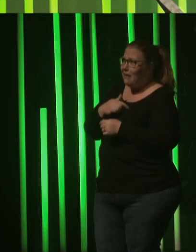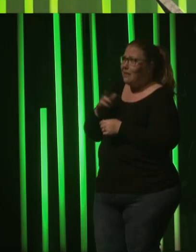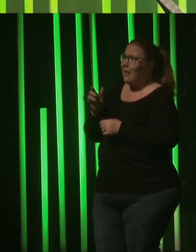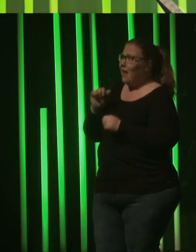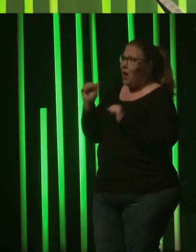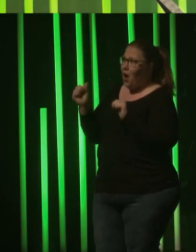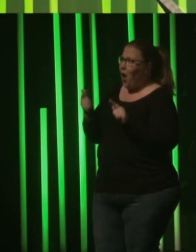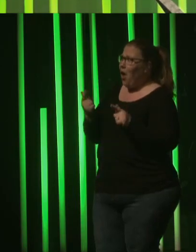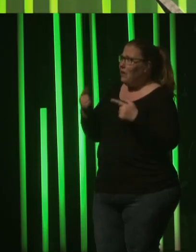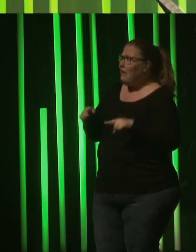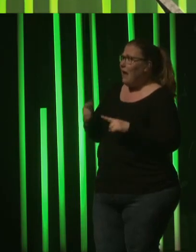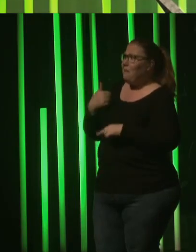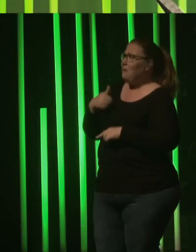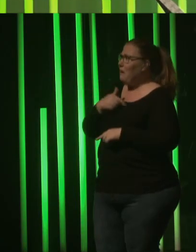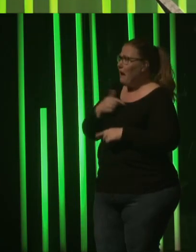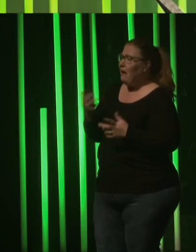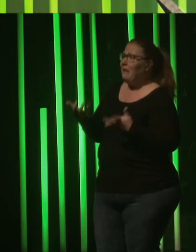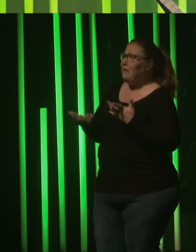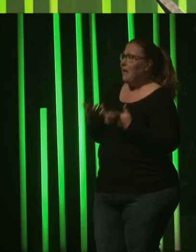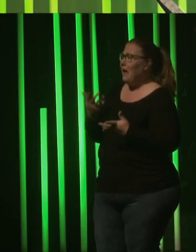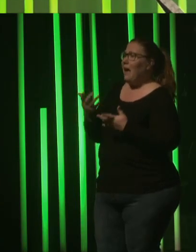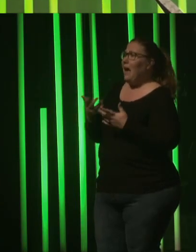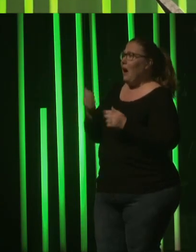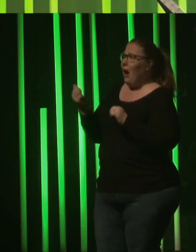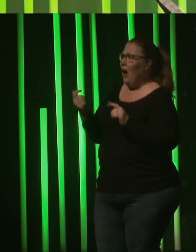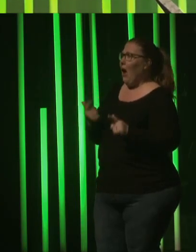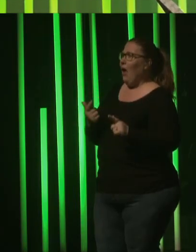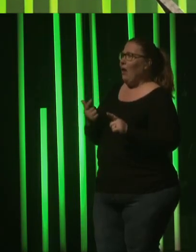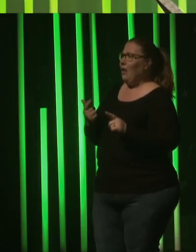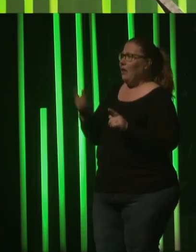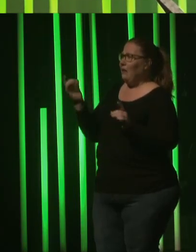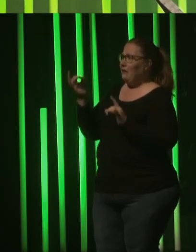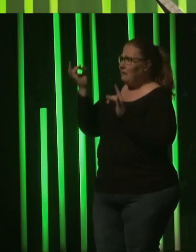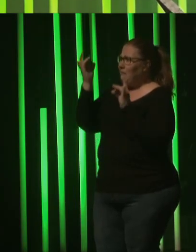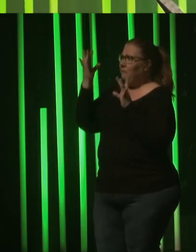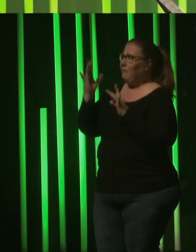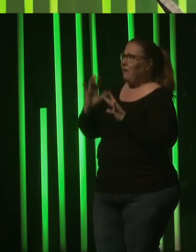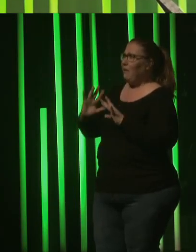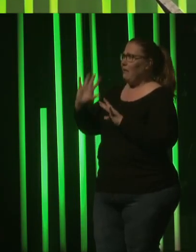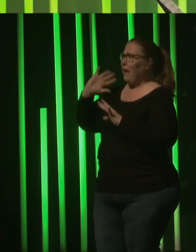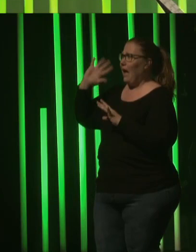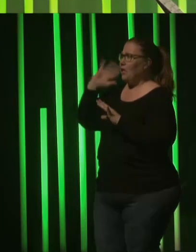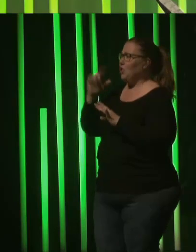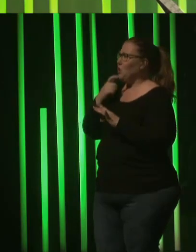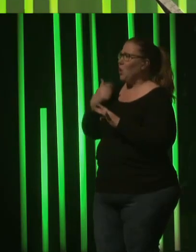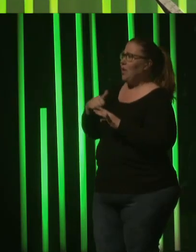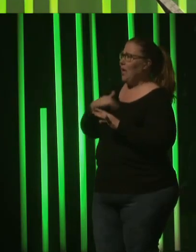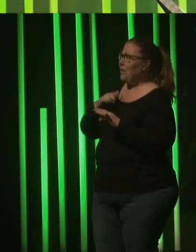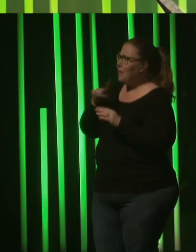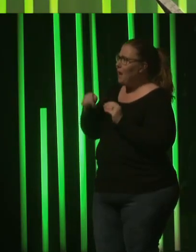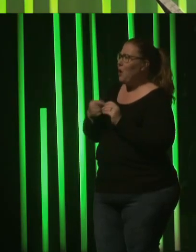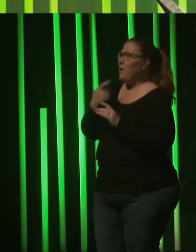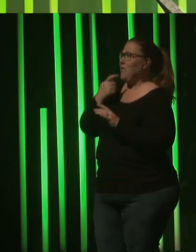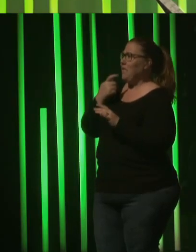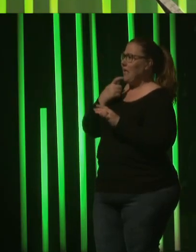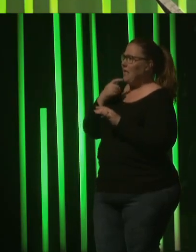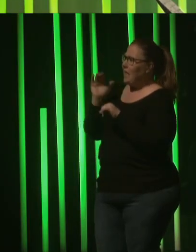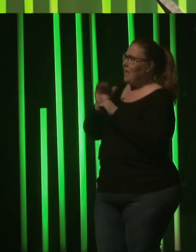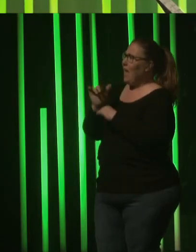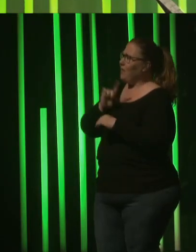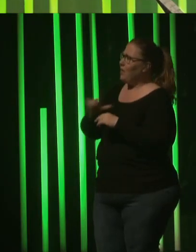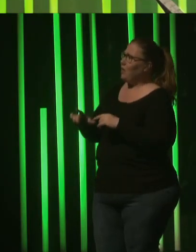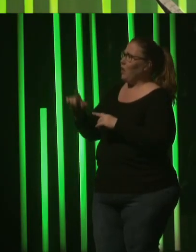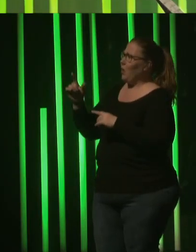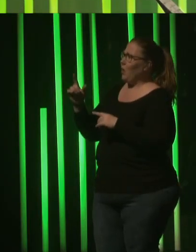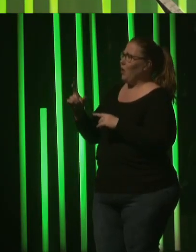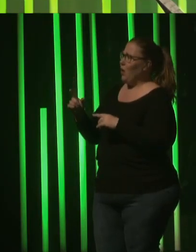this happened to us? Where are all these wonders that our ancestors told us about when they said, did not the Lord bring us